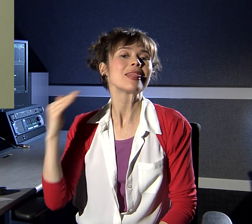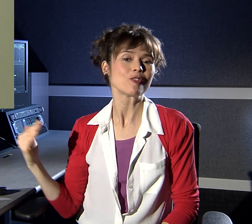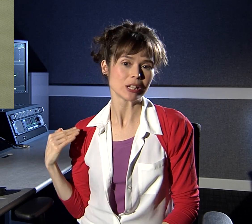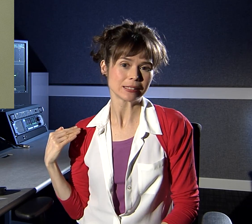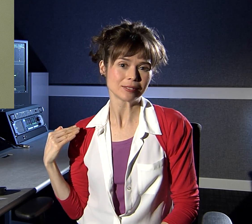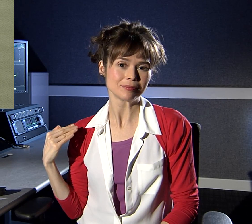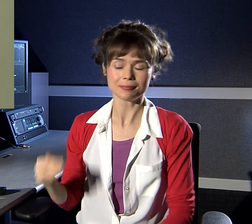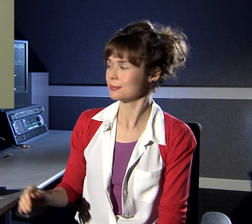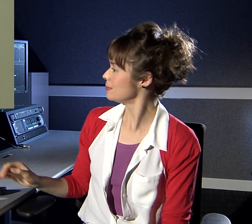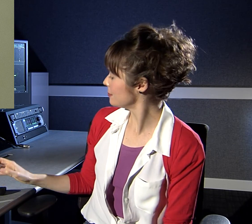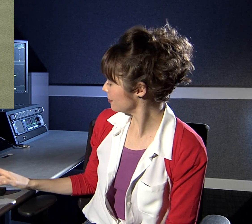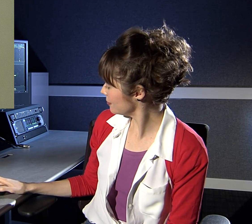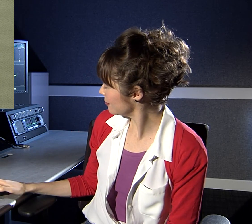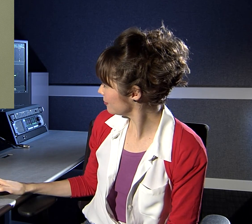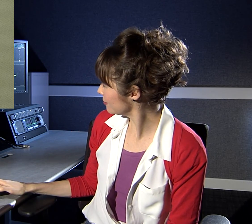and here's her sign name.